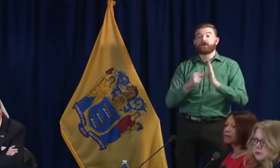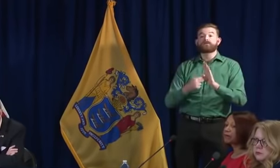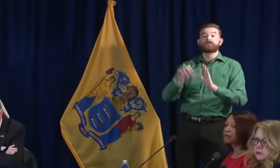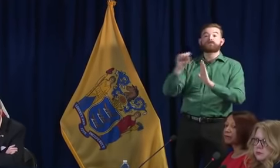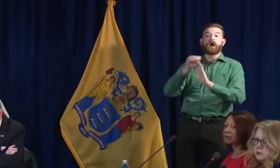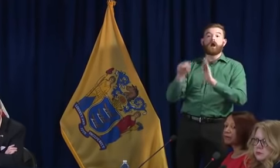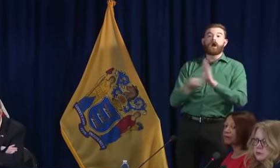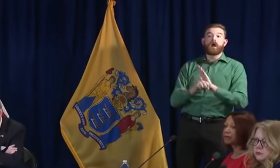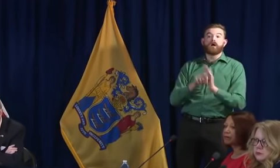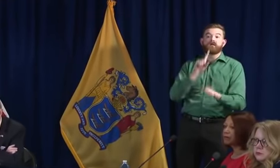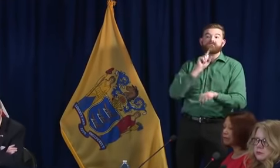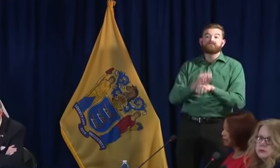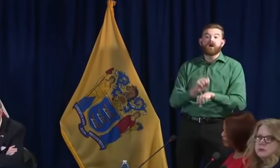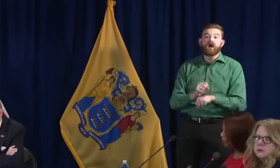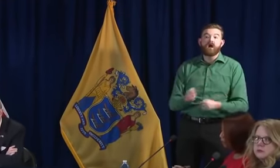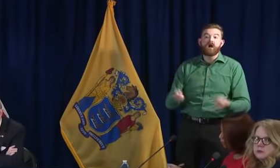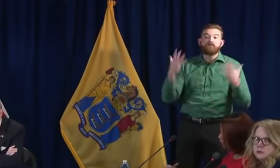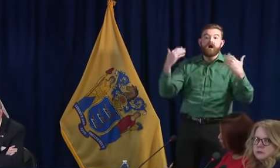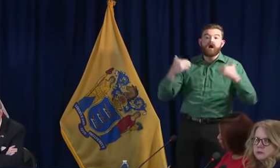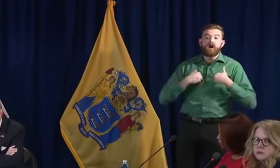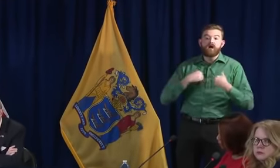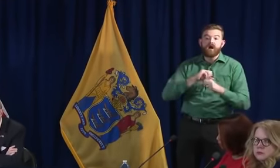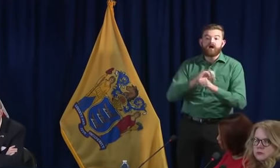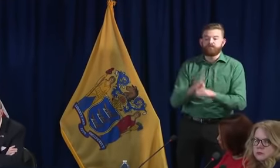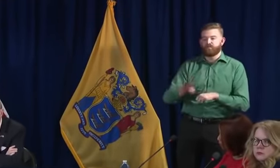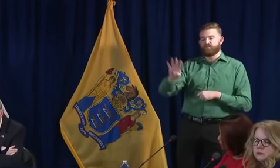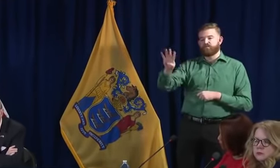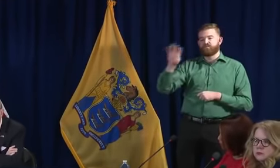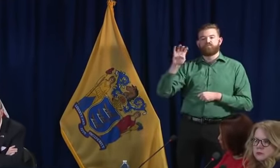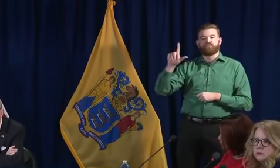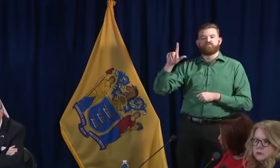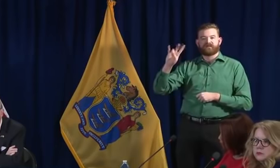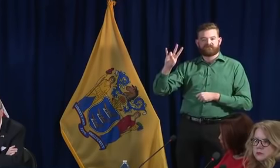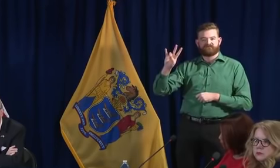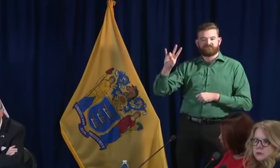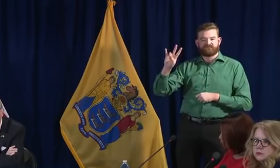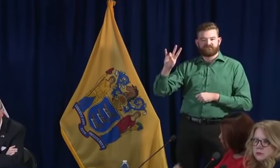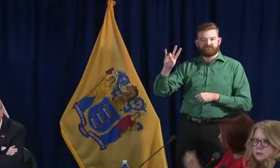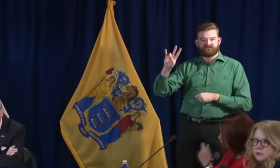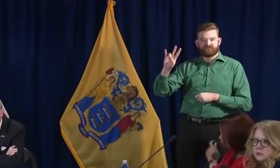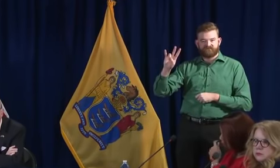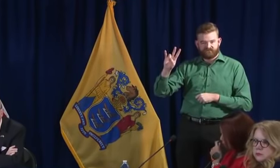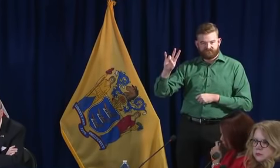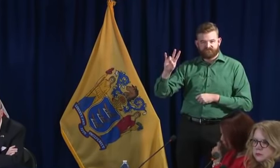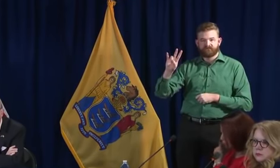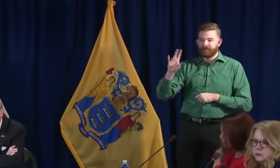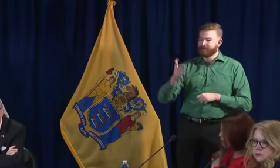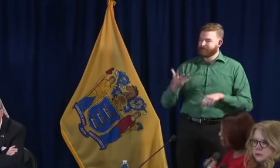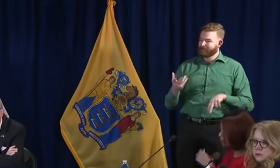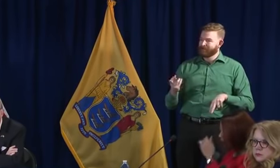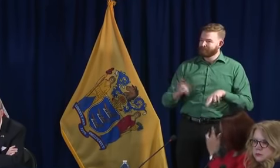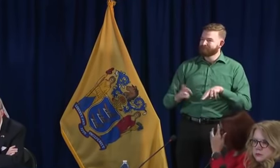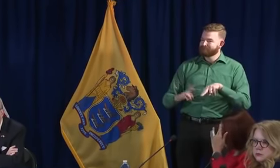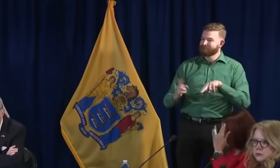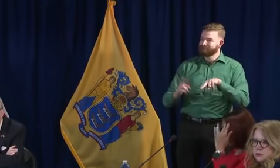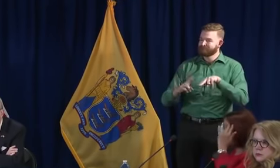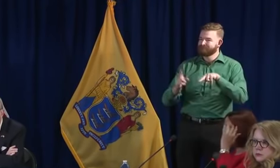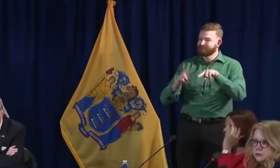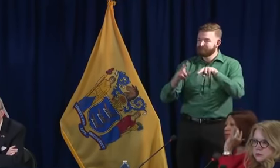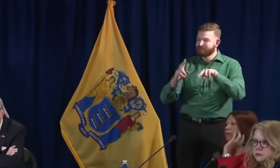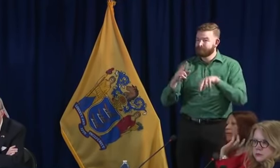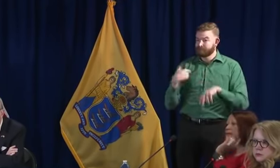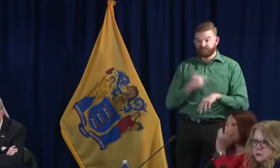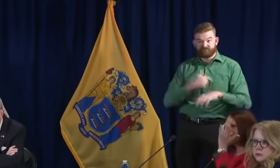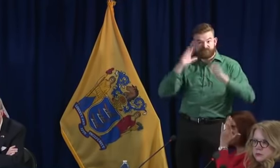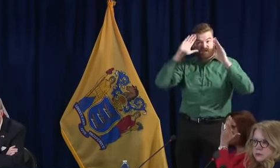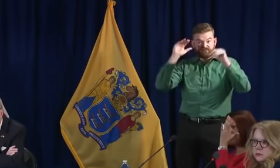427. So this is increasing with a pretty steep curve, as we had expected. And again, you've got a